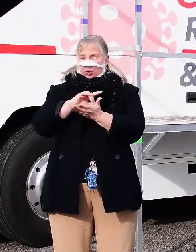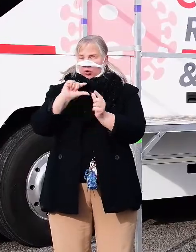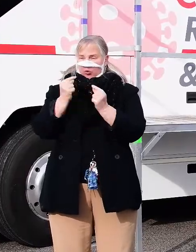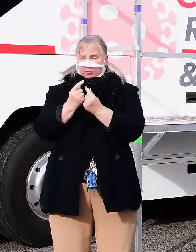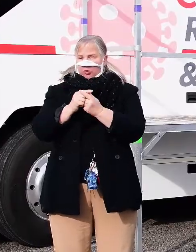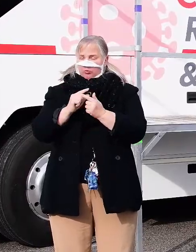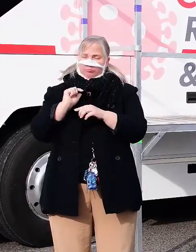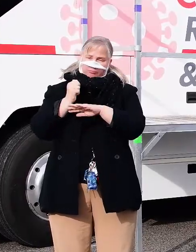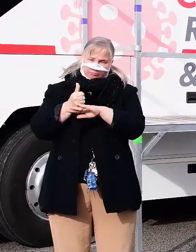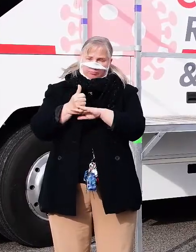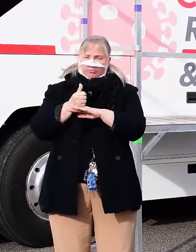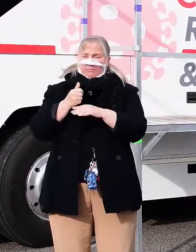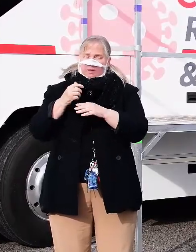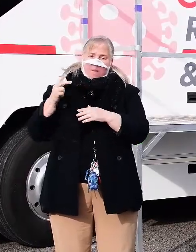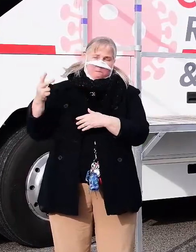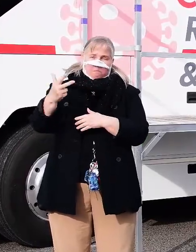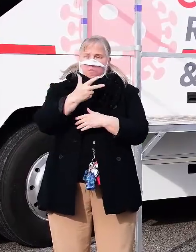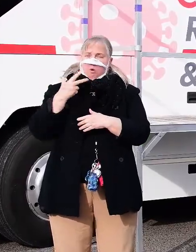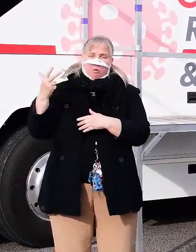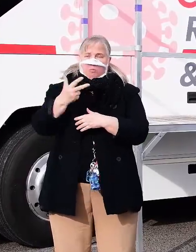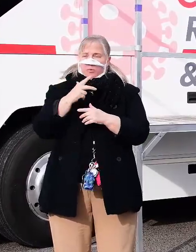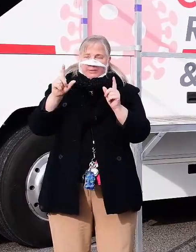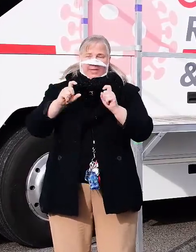sites throughout Howard County.